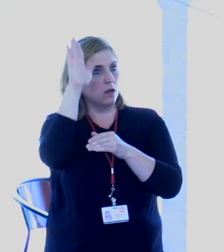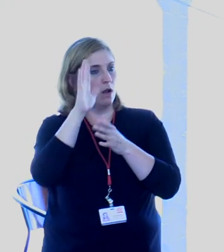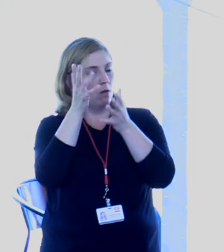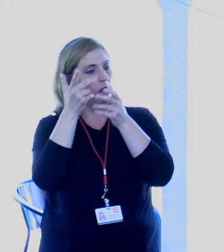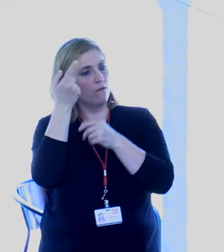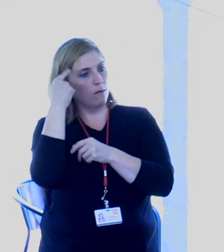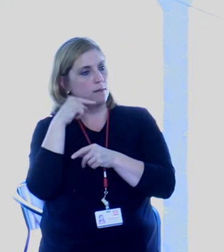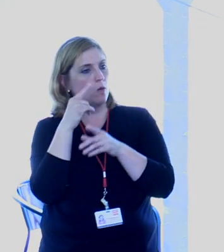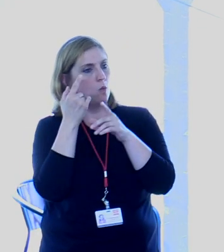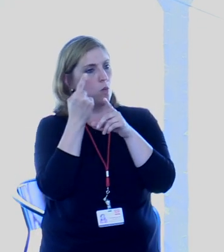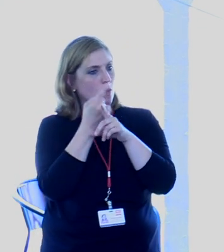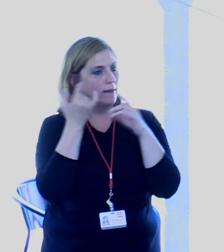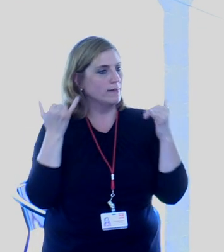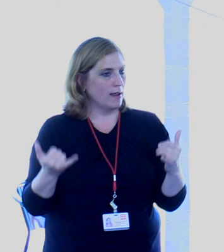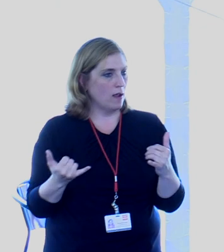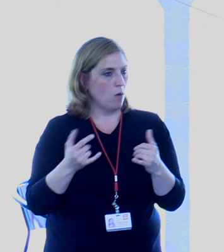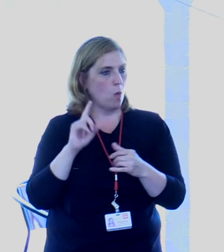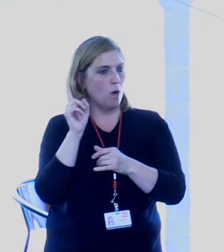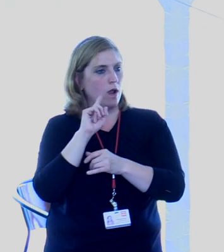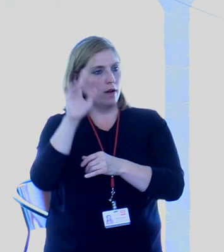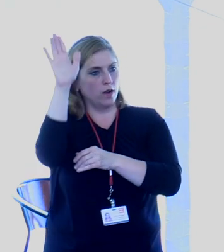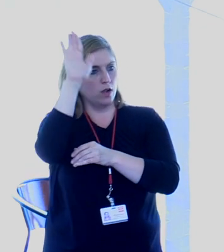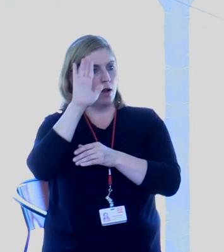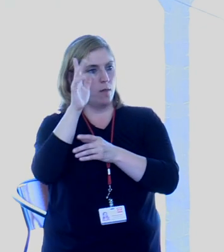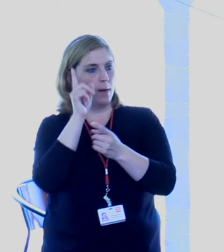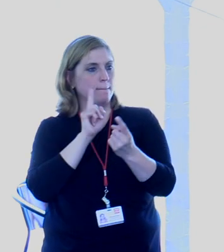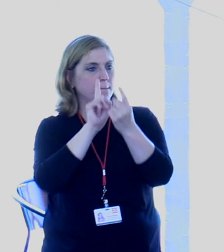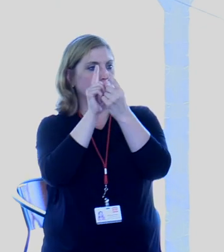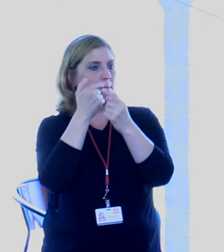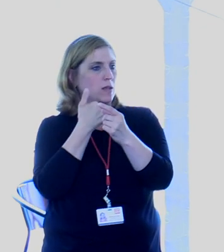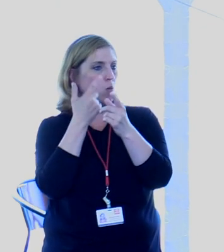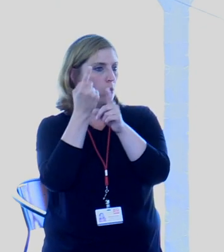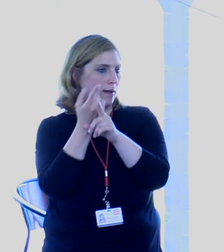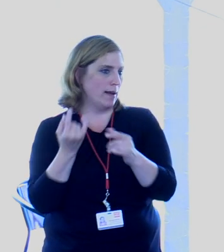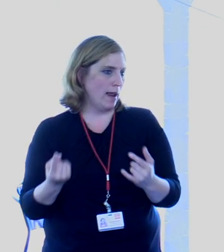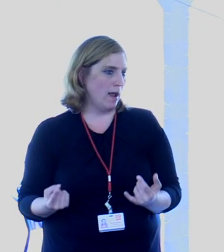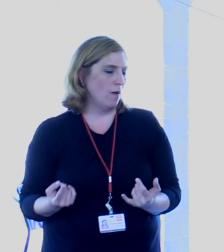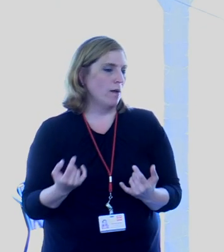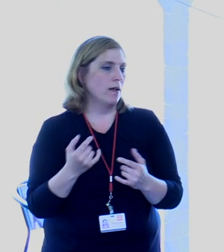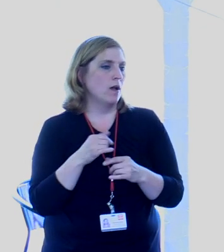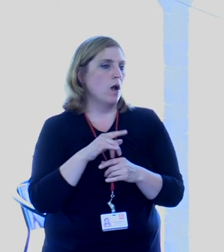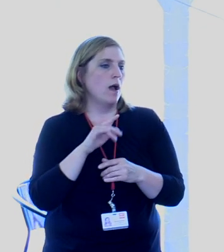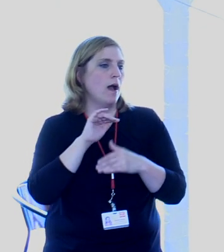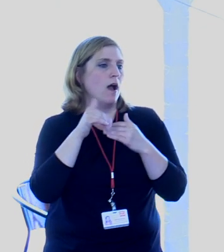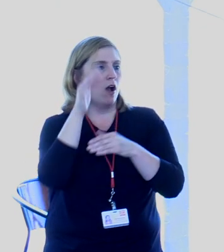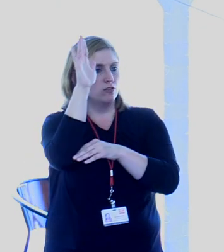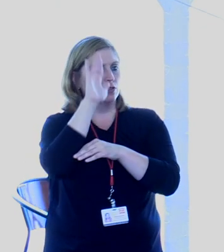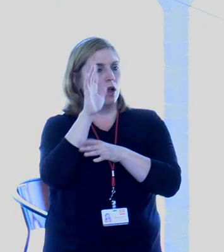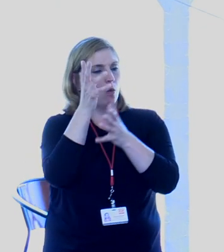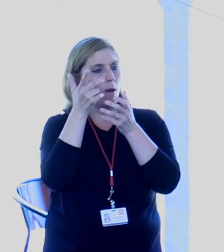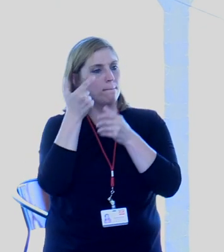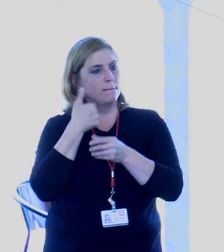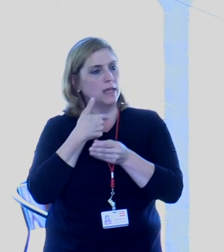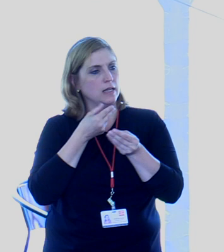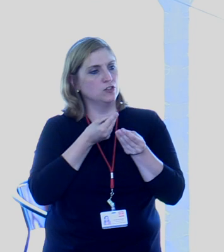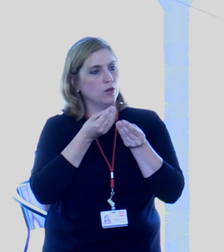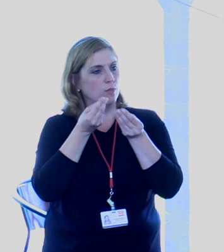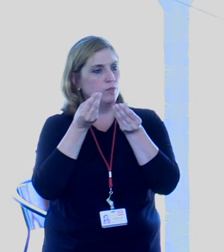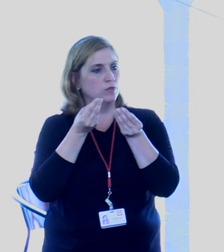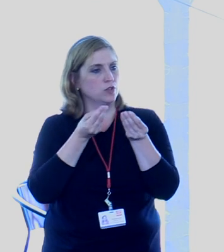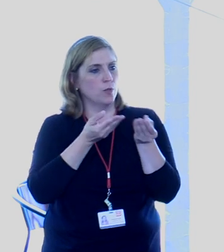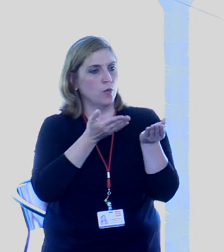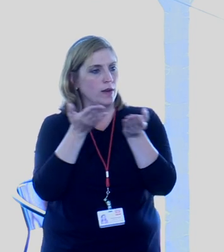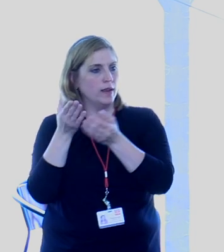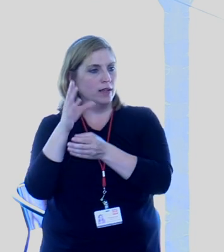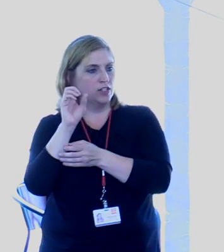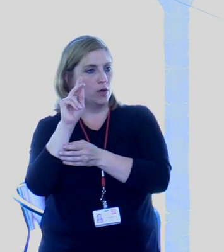from me right now? Where does God want to meet me right now? How does God want me to bring charity and wisdom